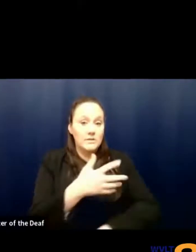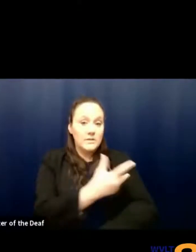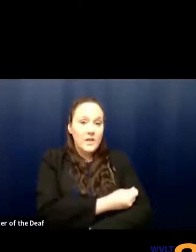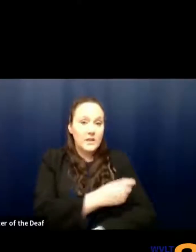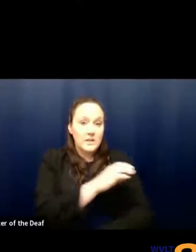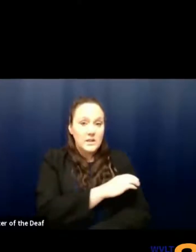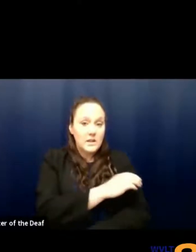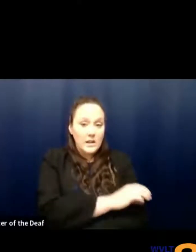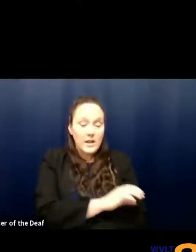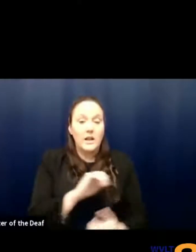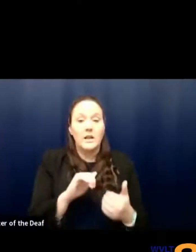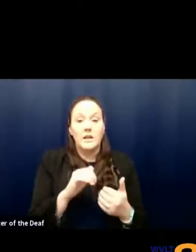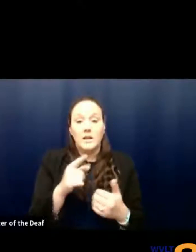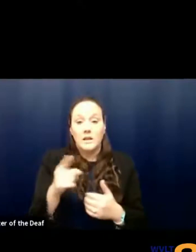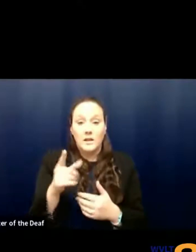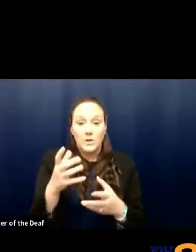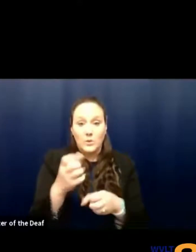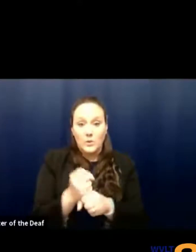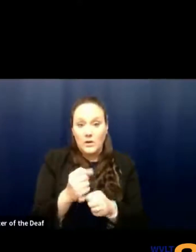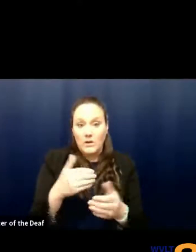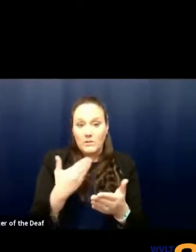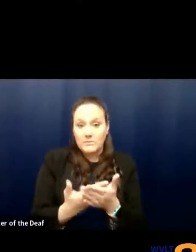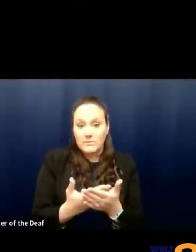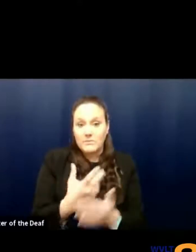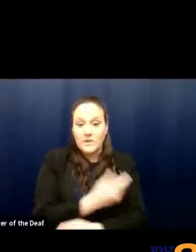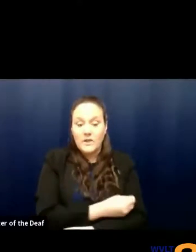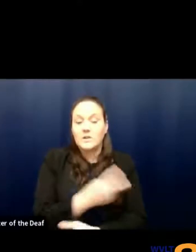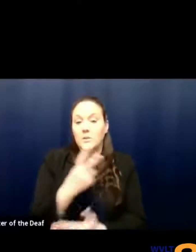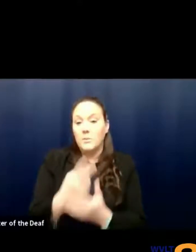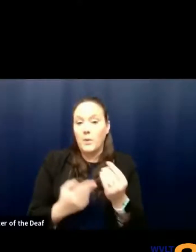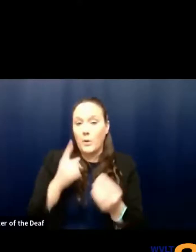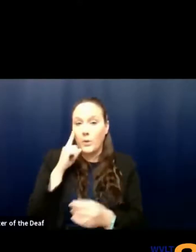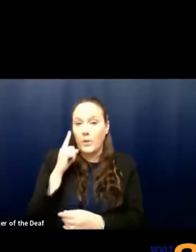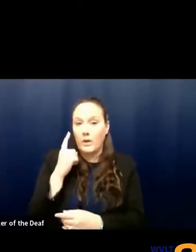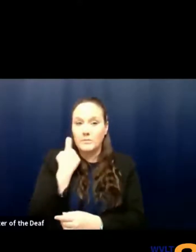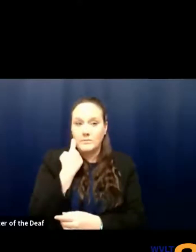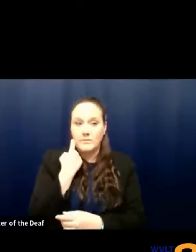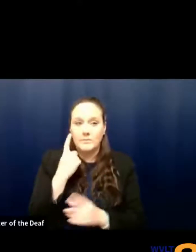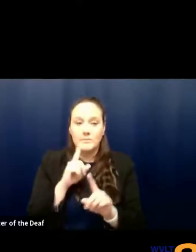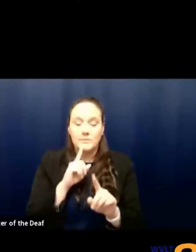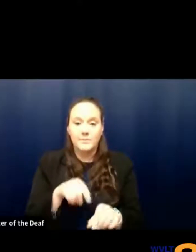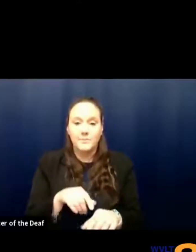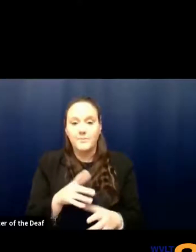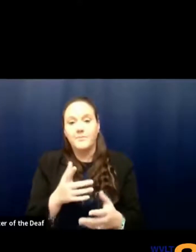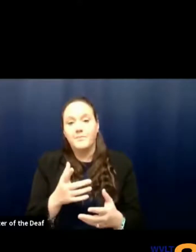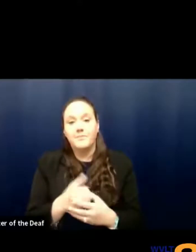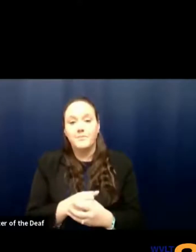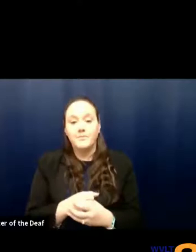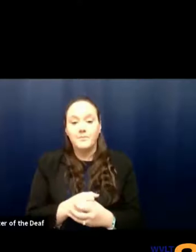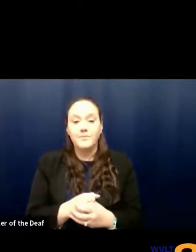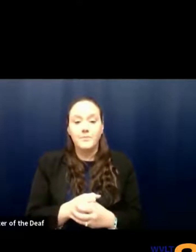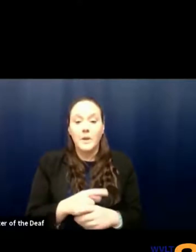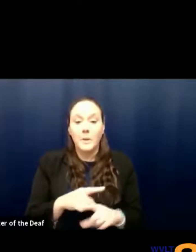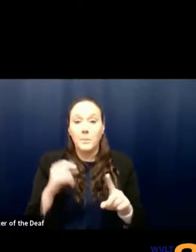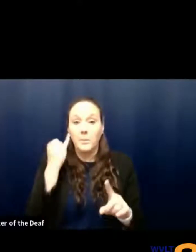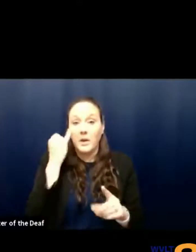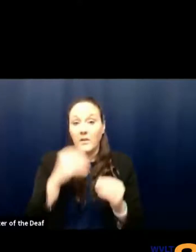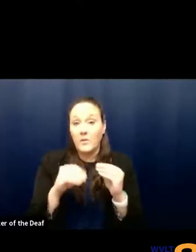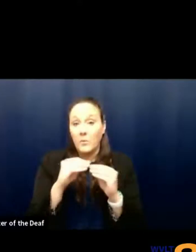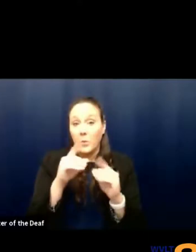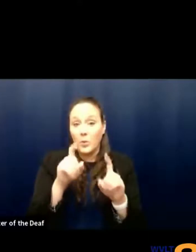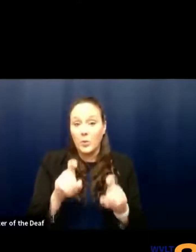Kchd received a shipment this week. Both of those, Charity, I believe addressed in the talking points. I think you just had typed it in previously, but if you have any further questions, feel free